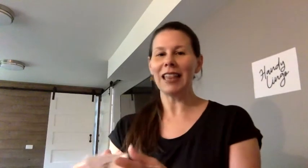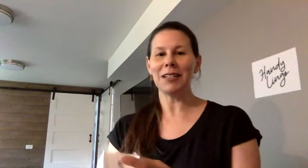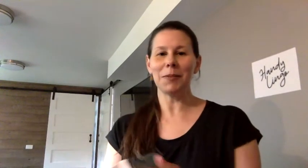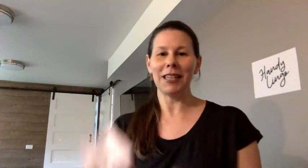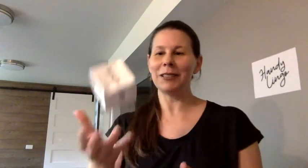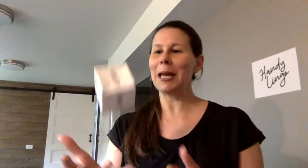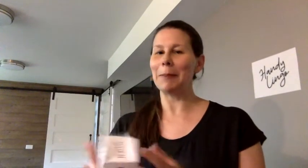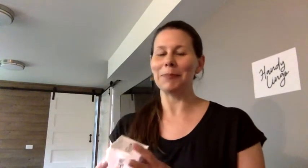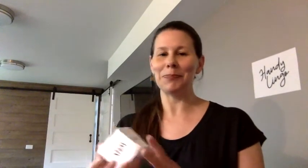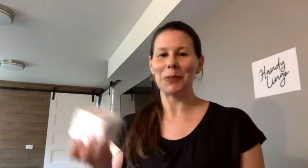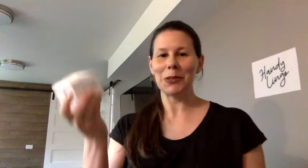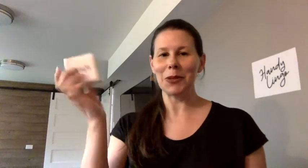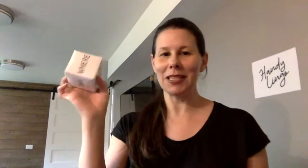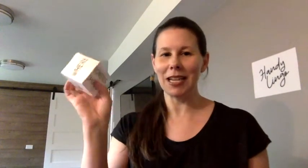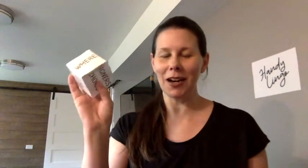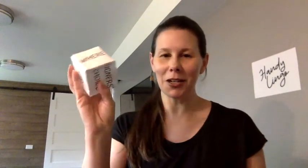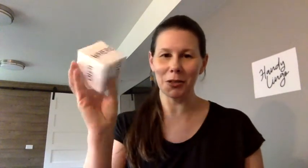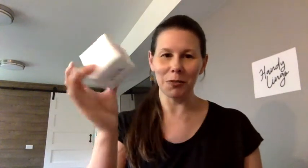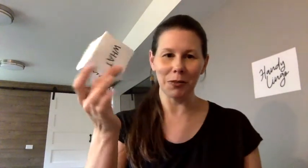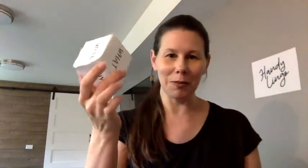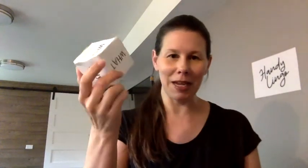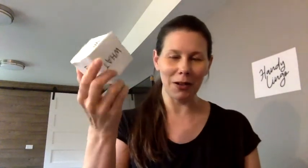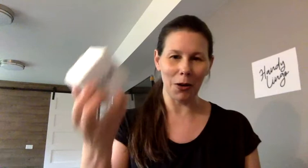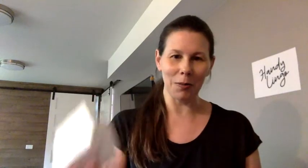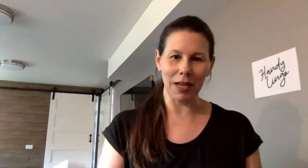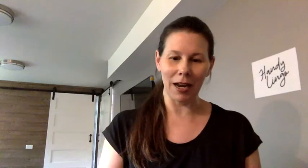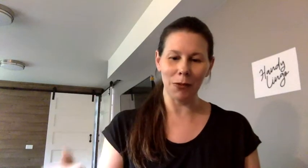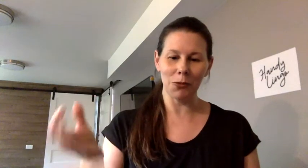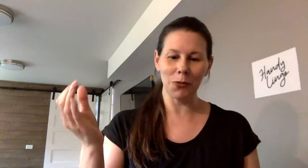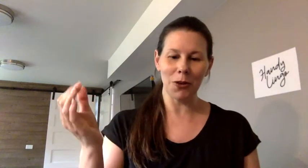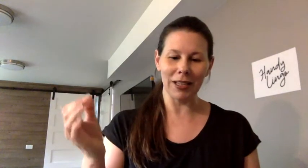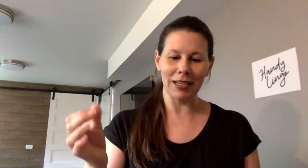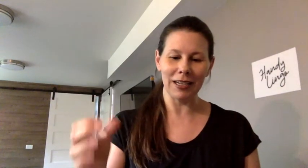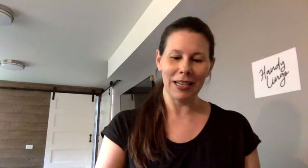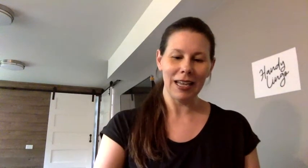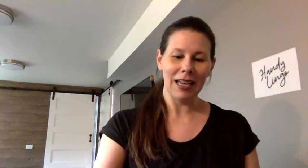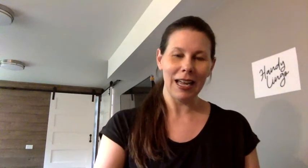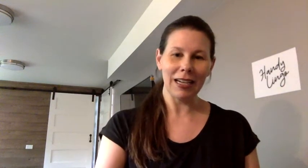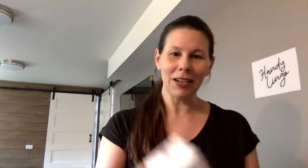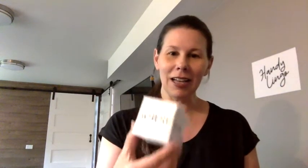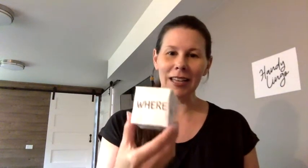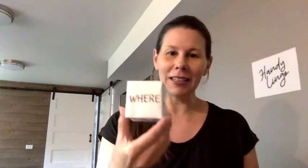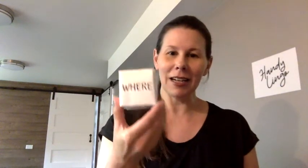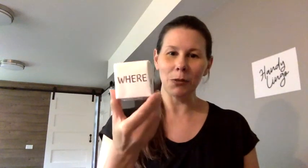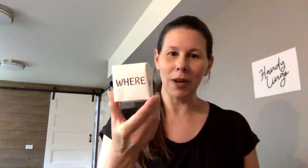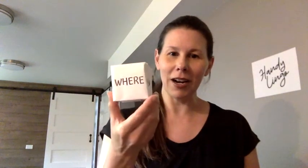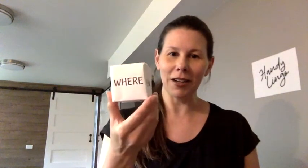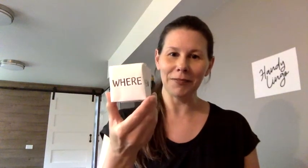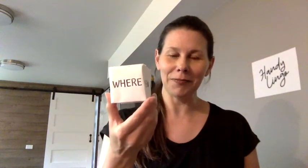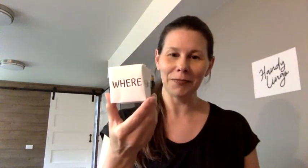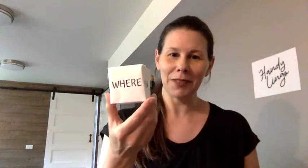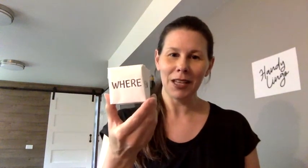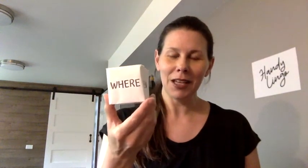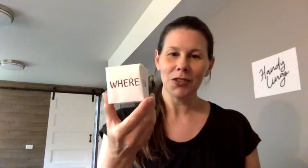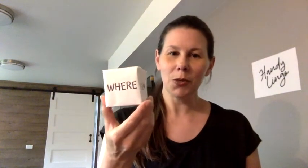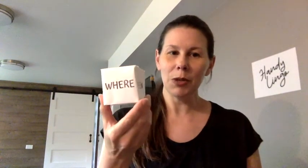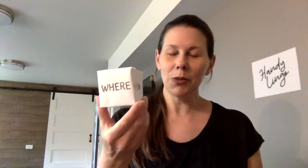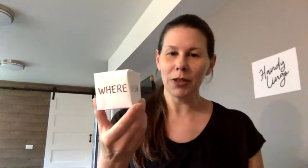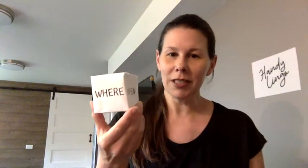to play a little game. So I take our cube that we make at home and I roll it. And here I landed on where. So we roll the